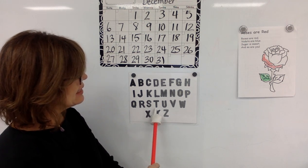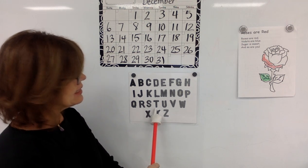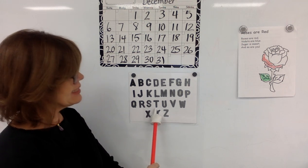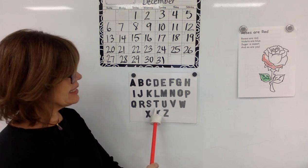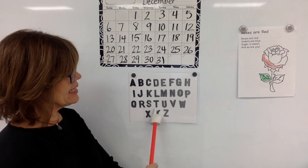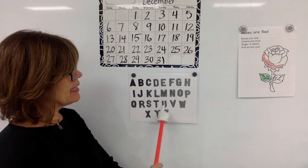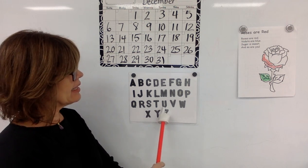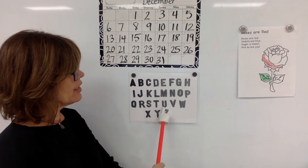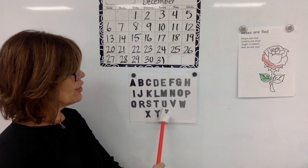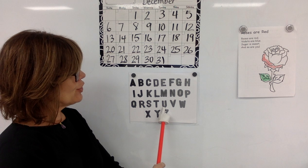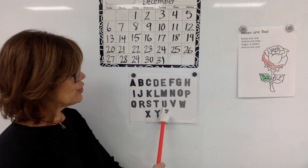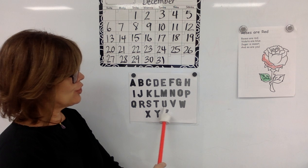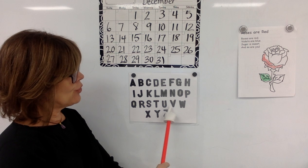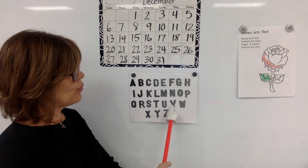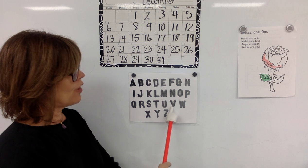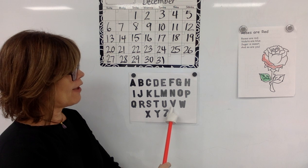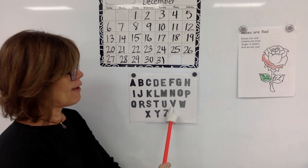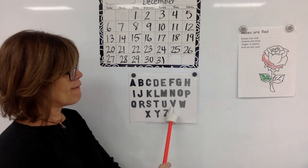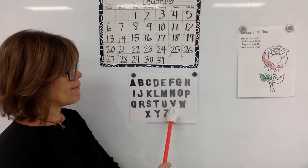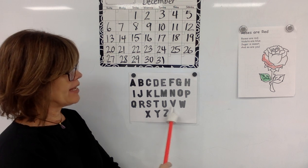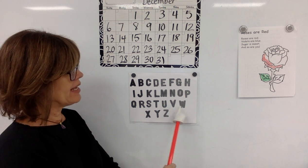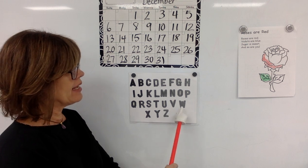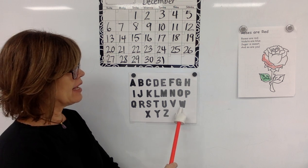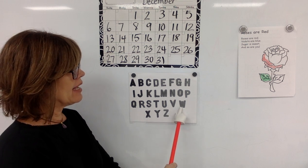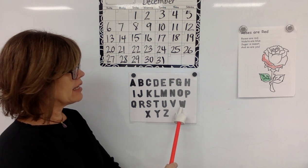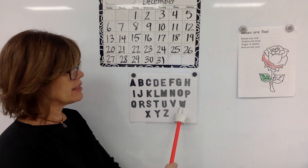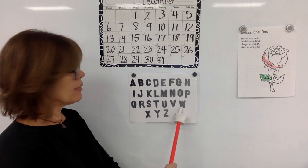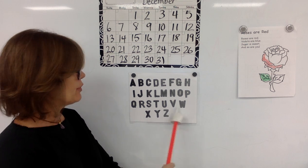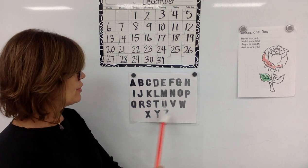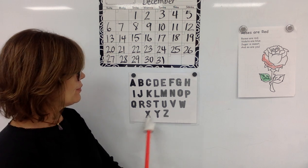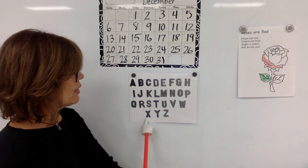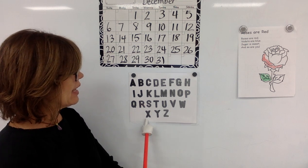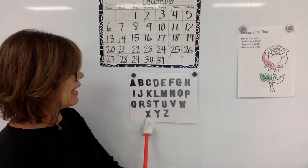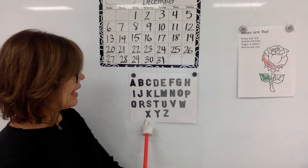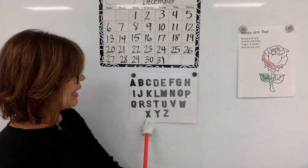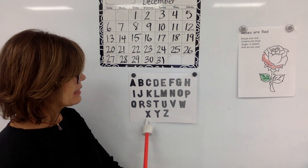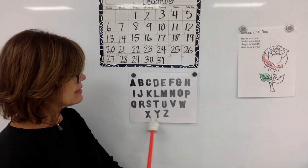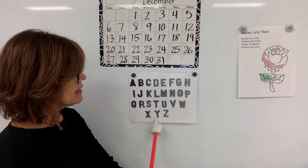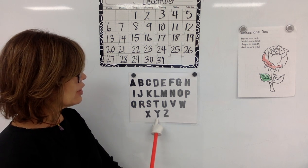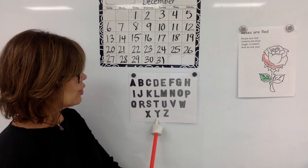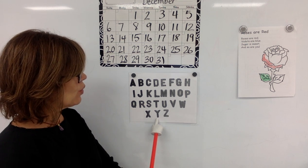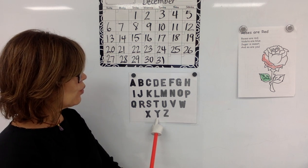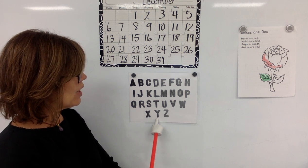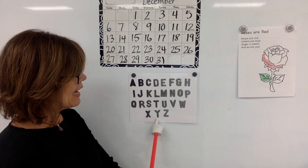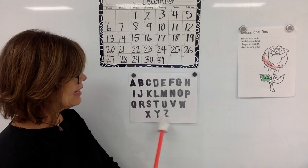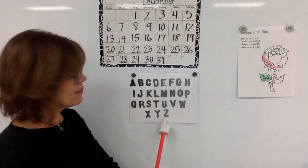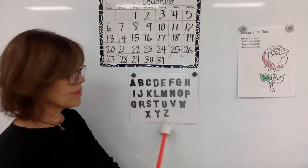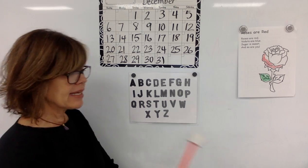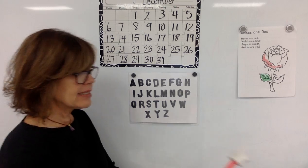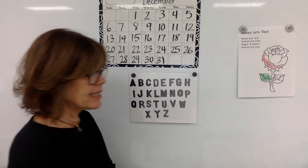T, U, V, W, X, Y, Z.